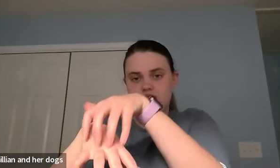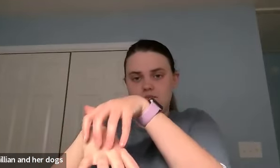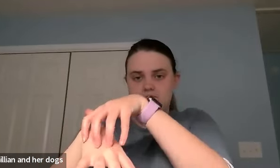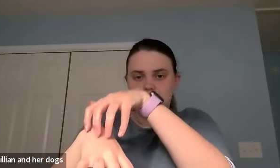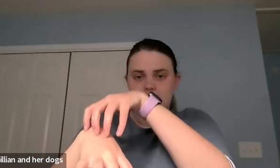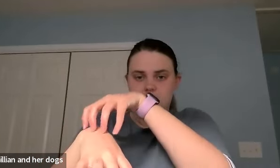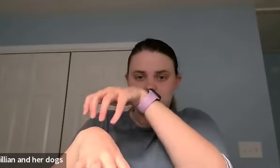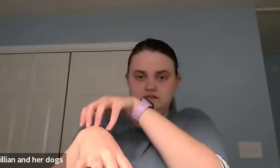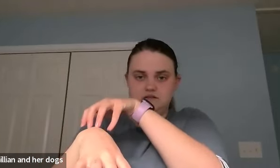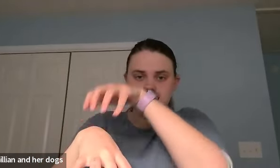come and bounce.